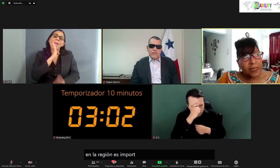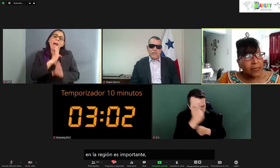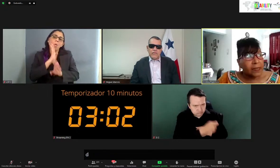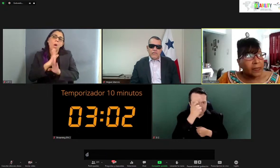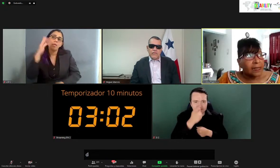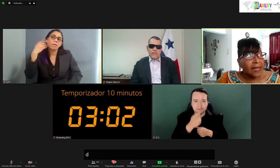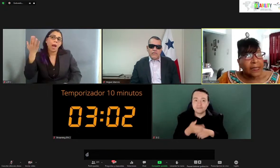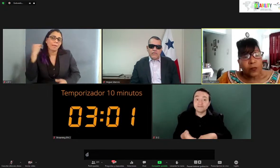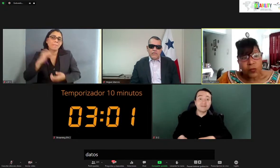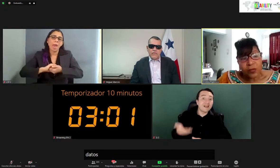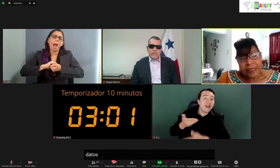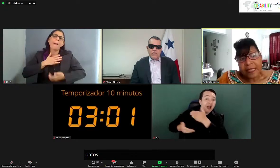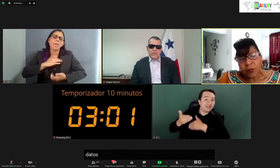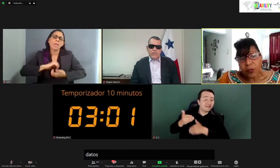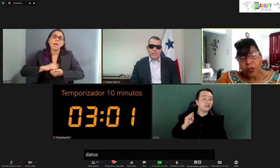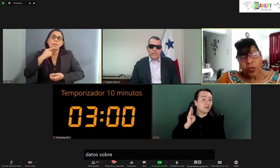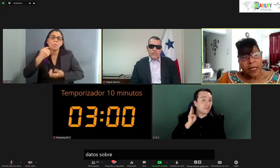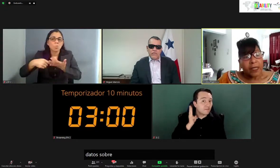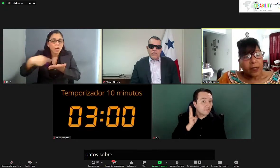said